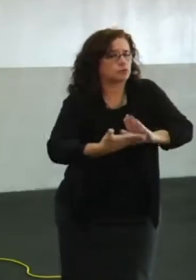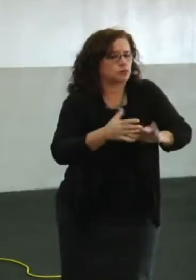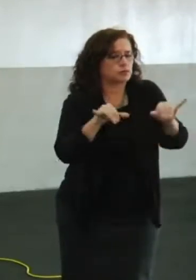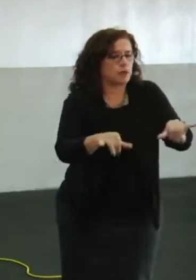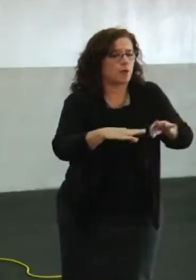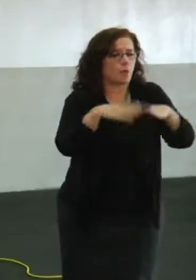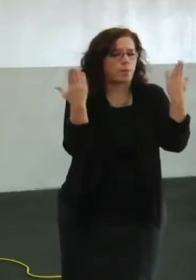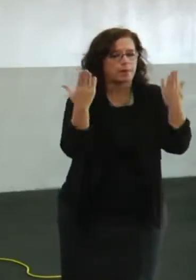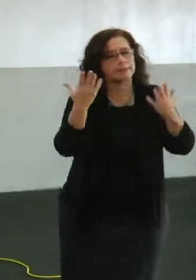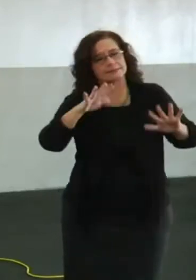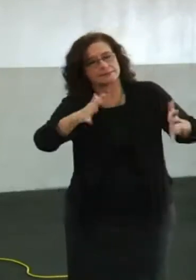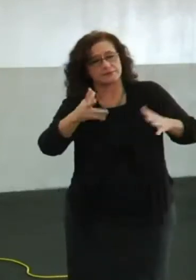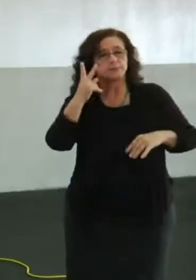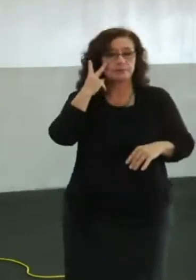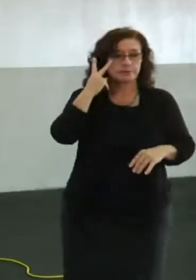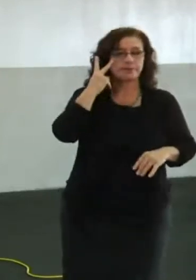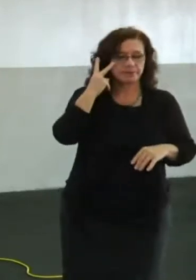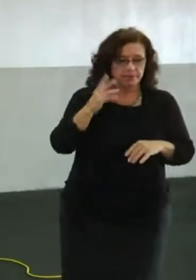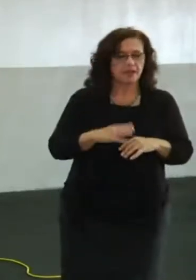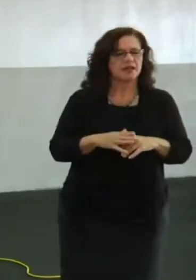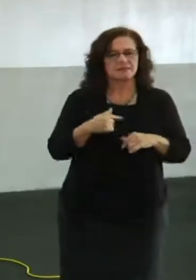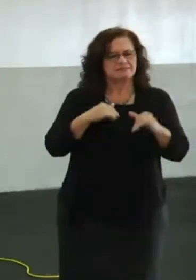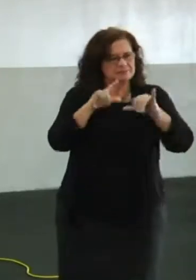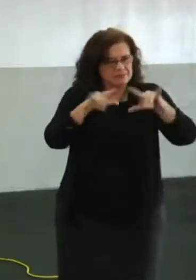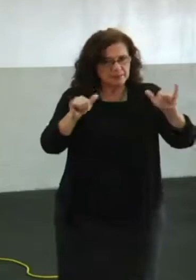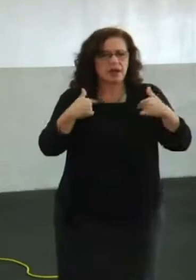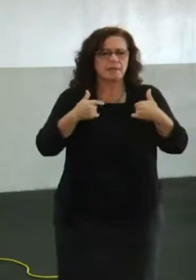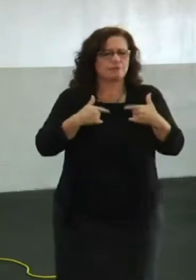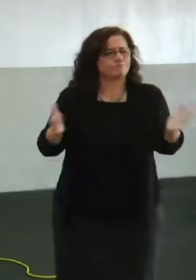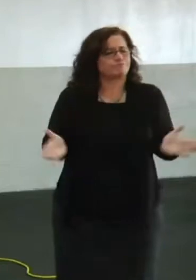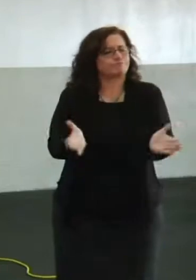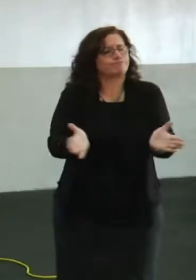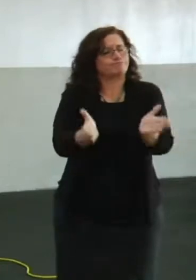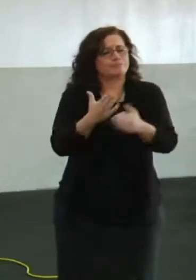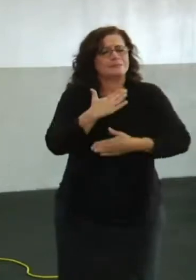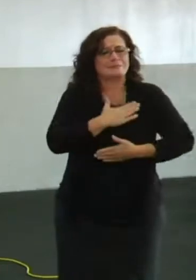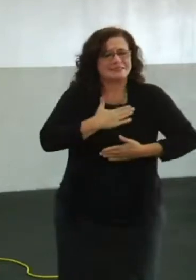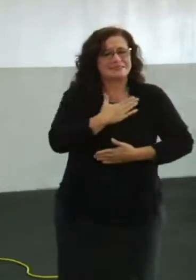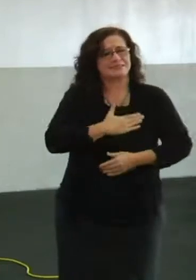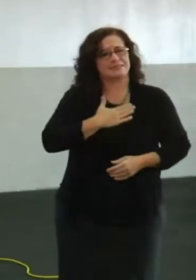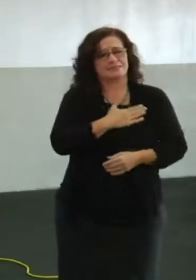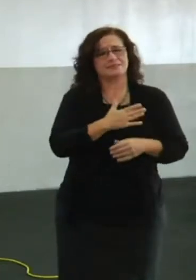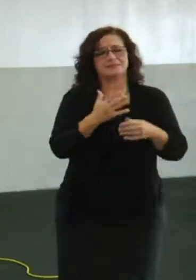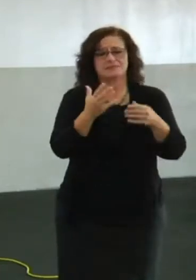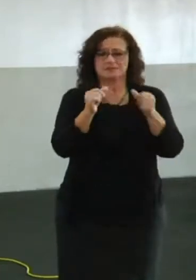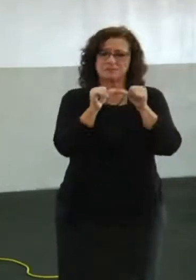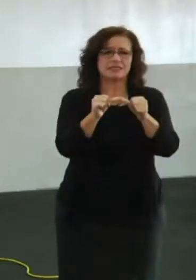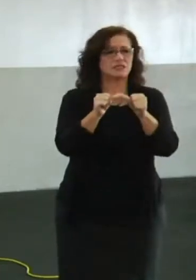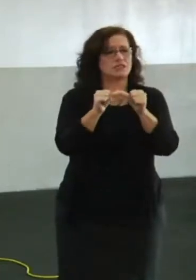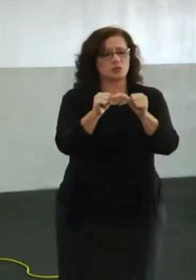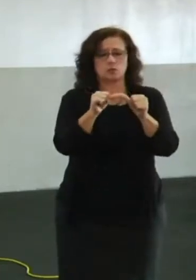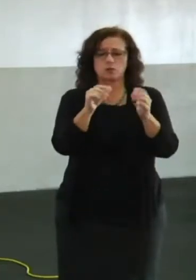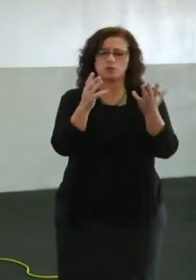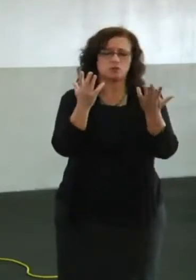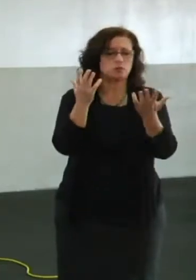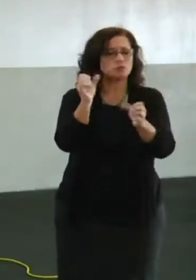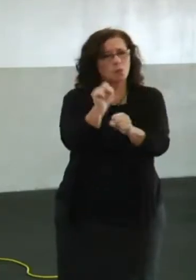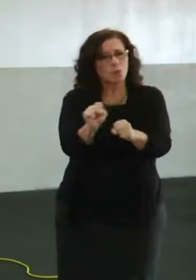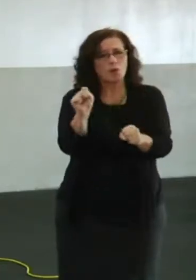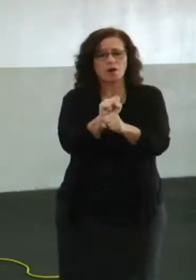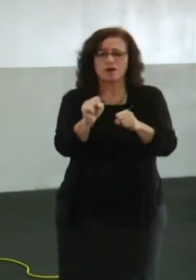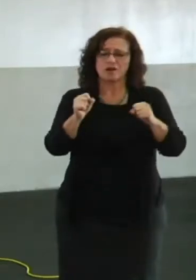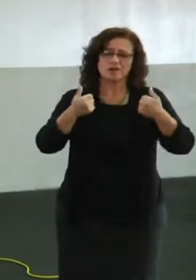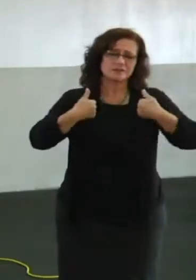possibility, nevertheless, I want to urge all Ventura County residents to continue to make all that you can do in terms of your efforts,